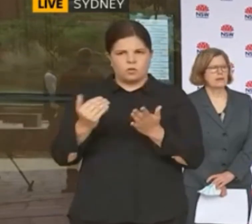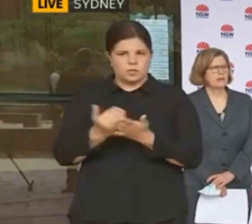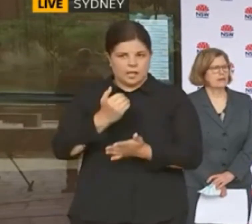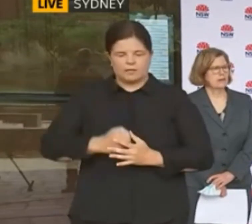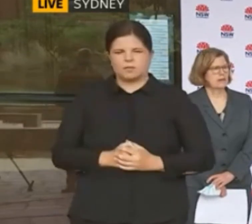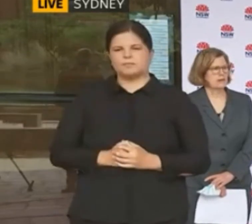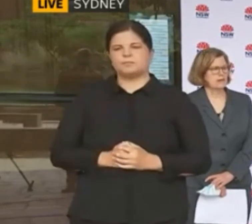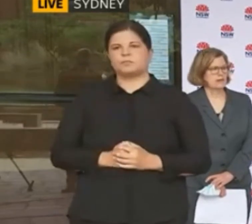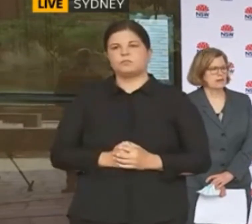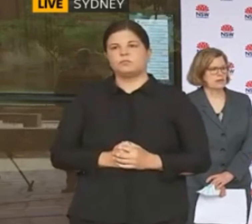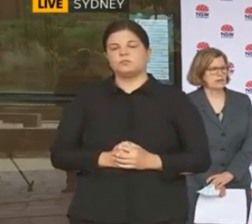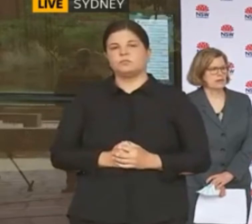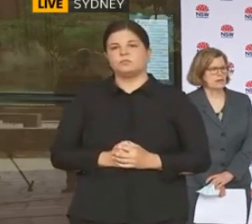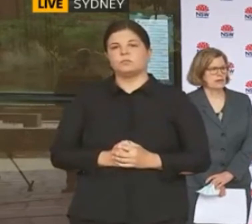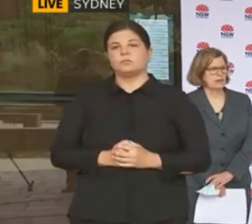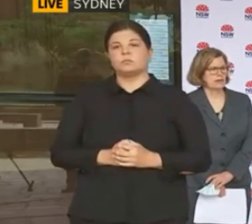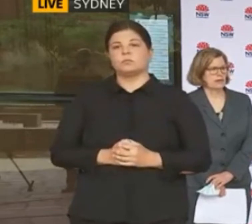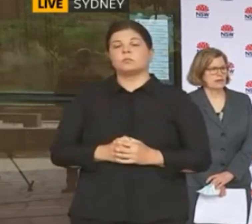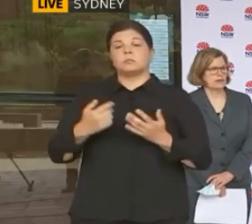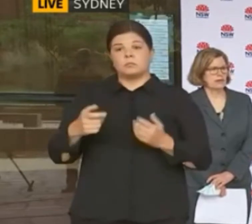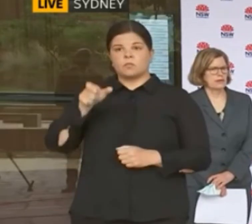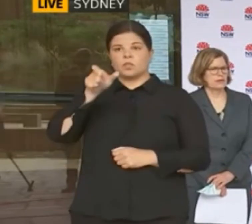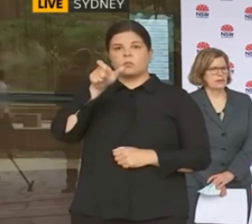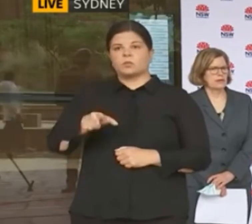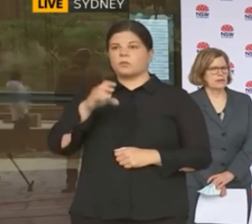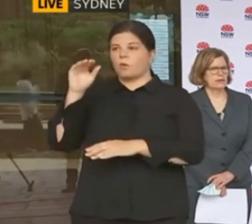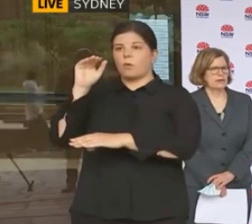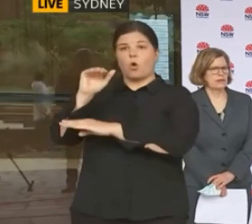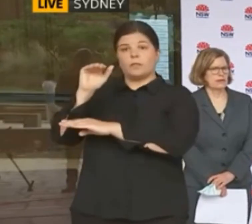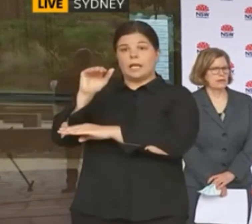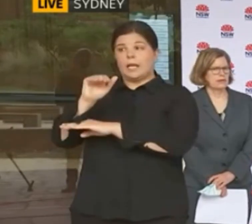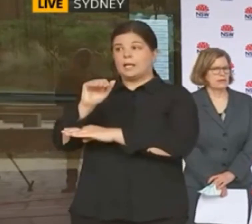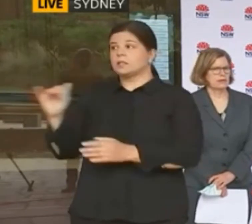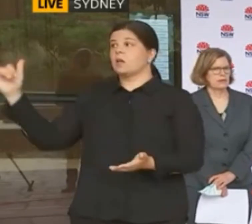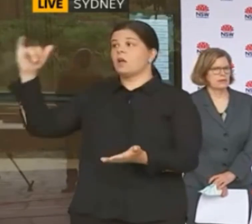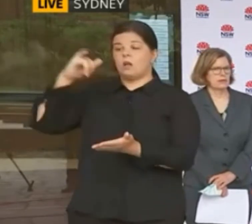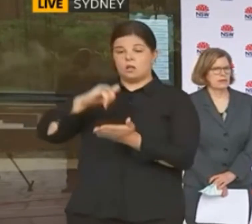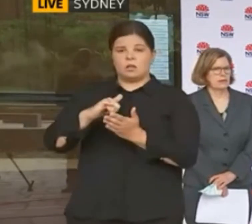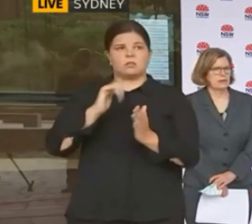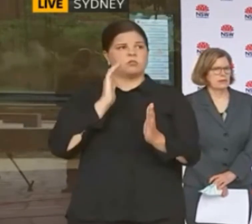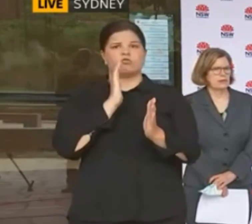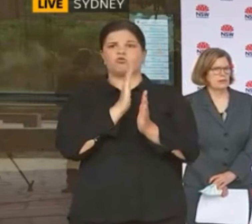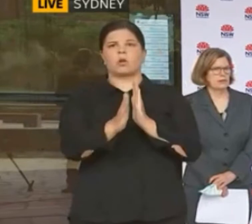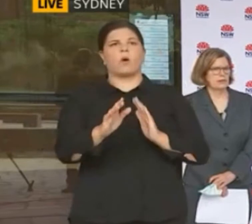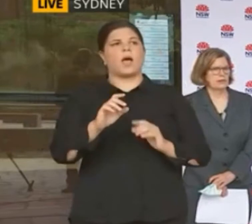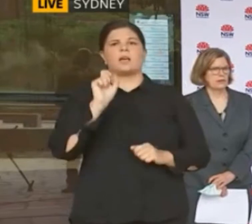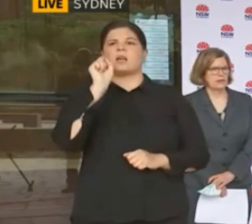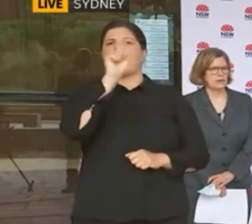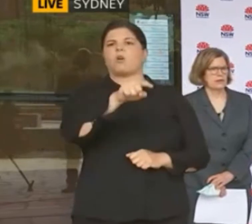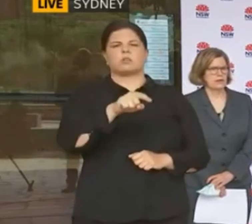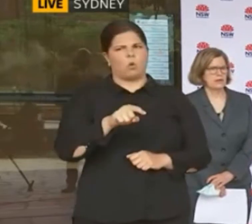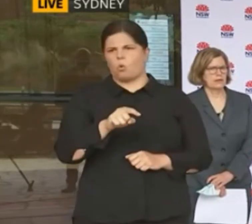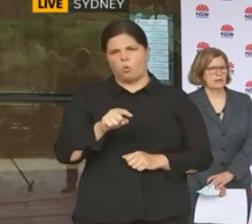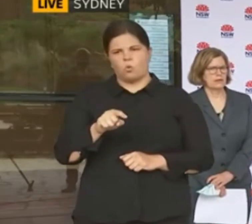with having anybody outside the quarantine system who's come here from overseas. So if you're here from overseas, we expect that